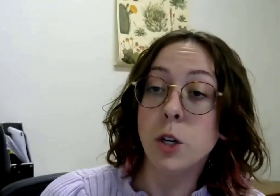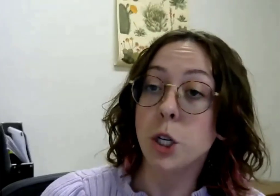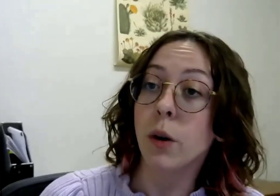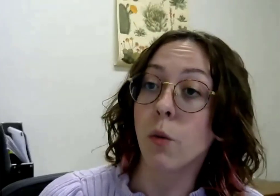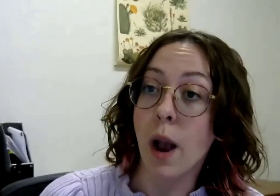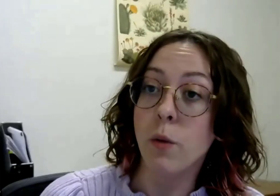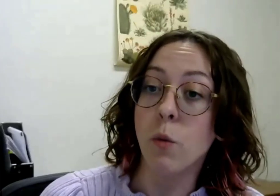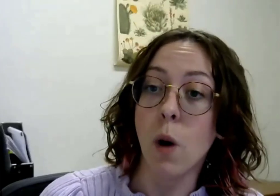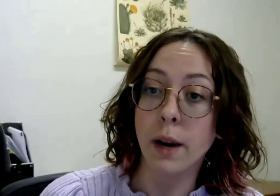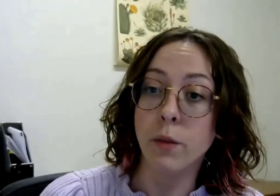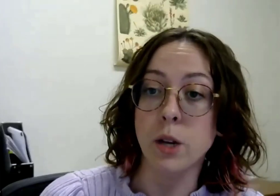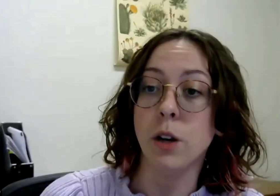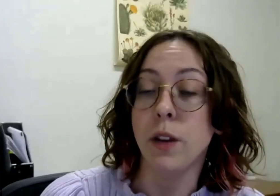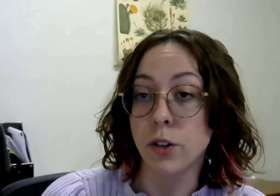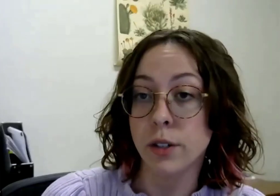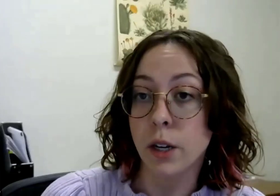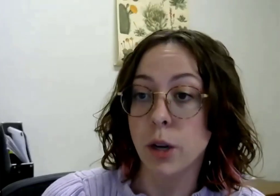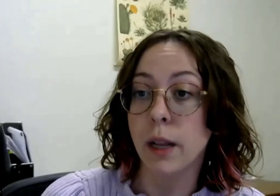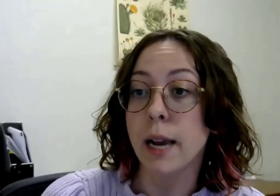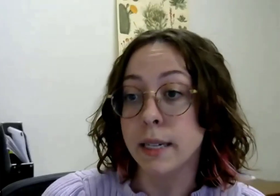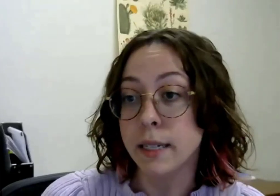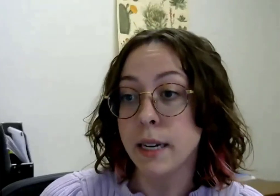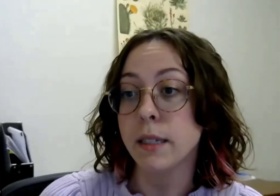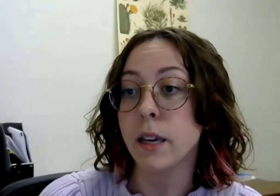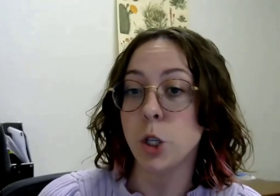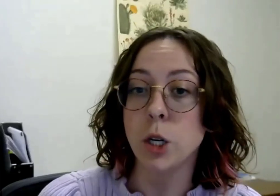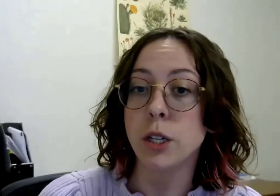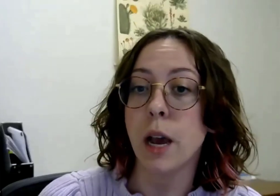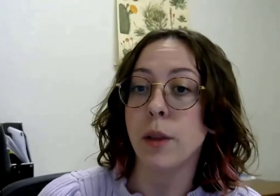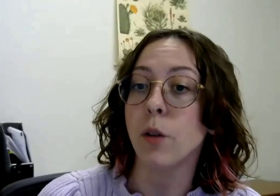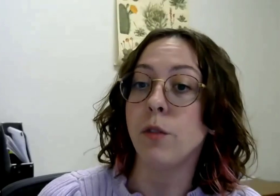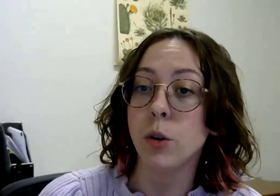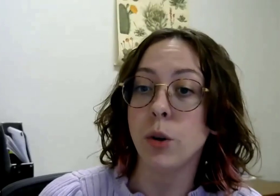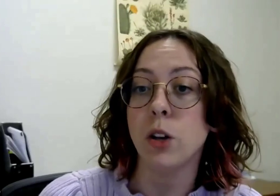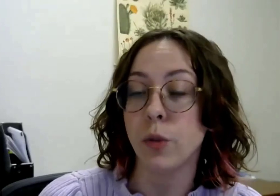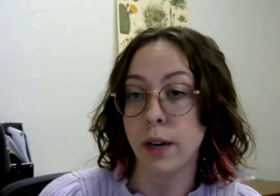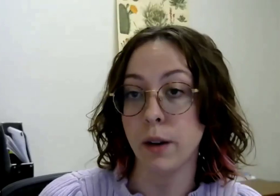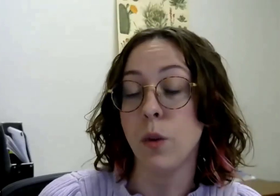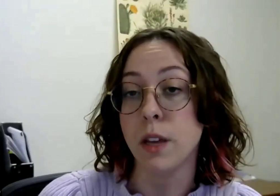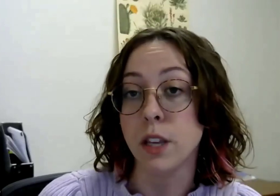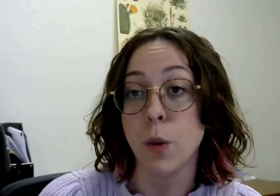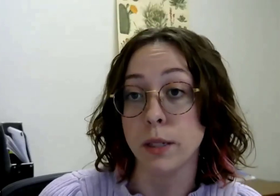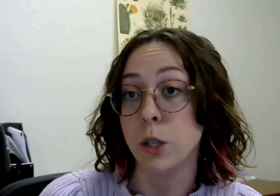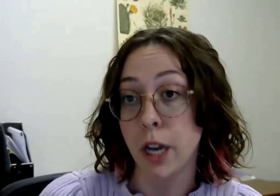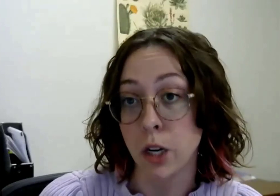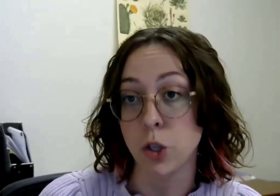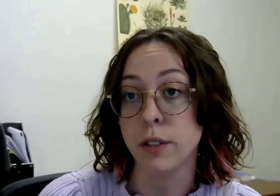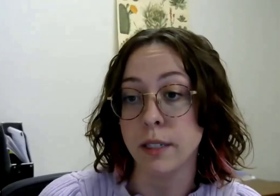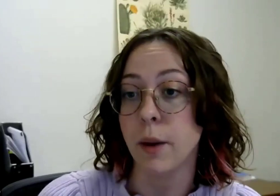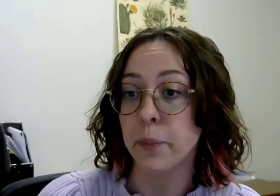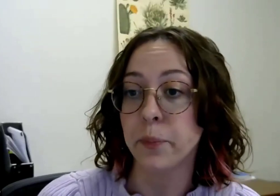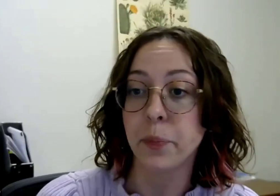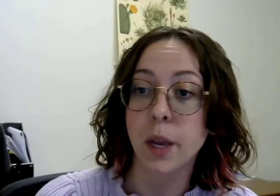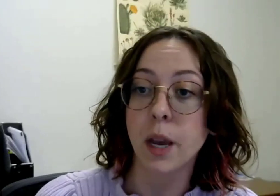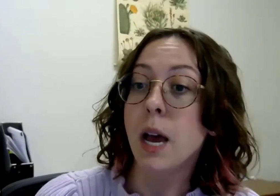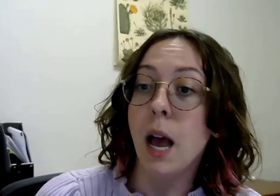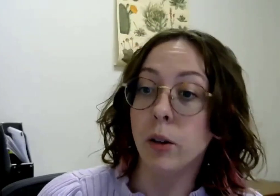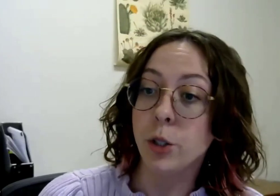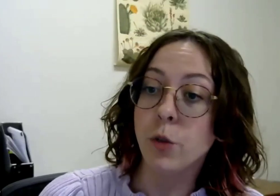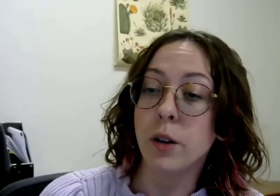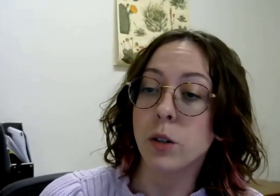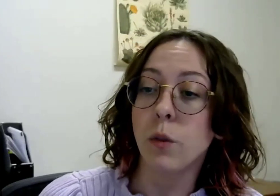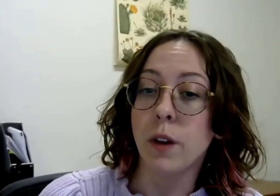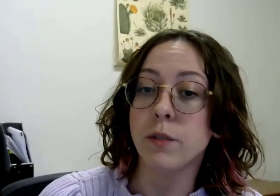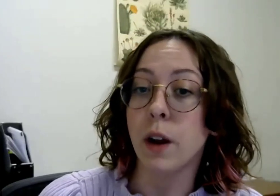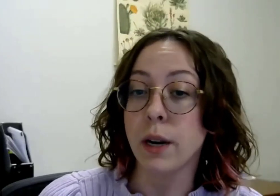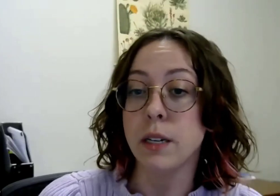and often share a wide range of intersectional identities that changes how they are viewed and treated within the U.S. educational system.